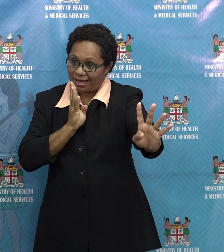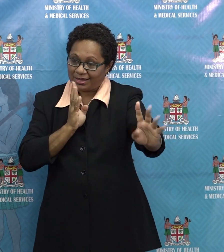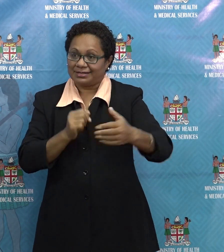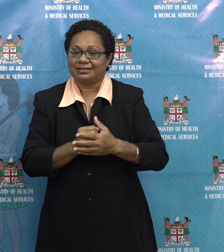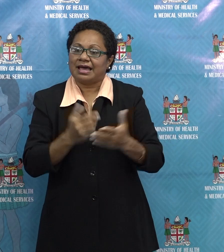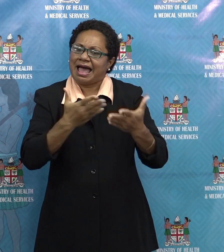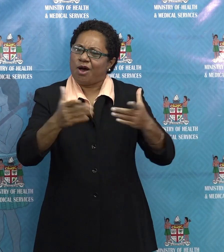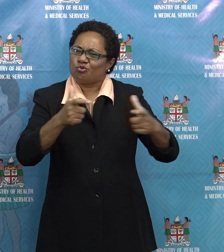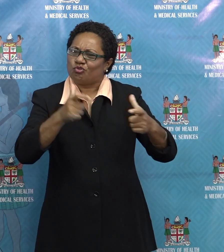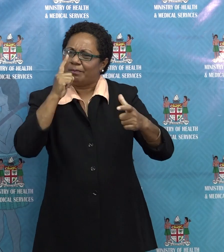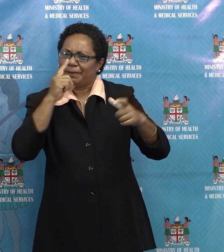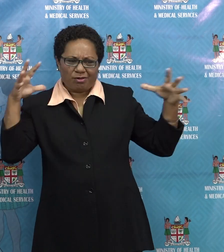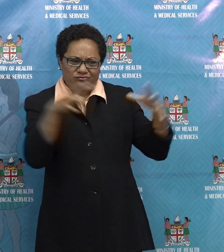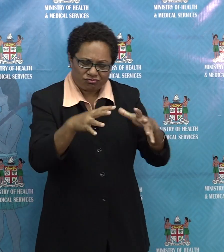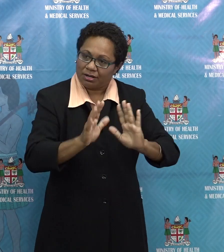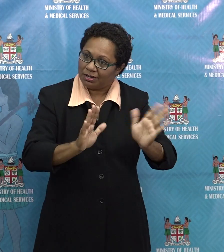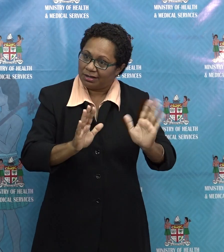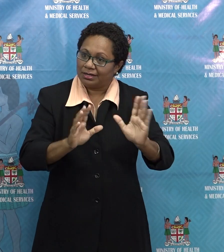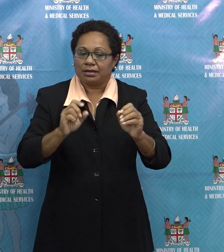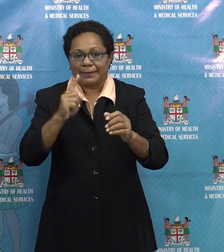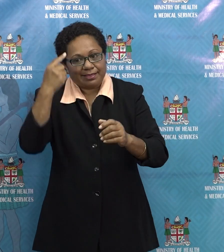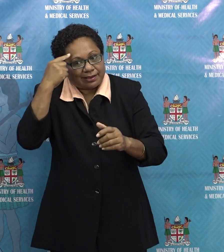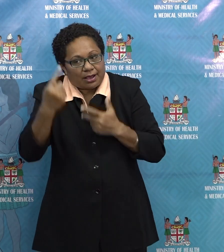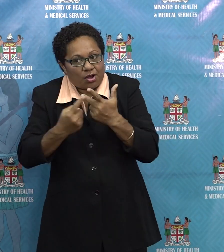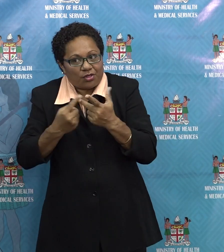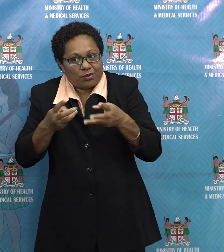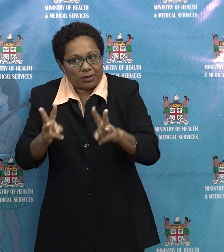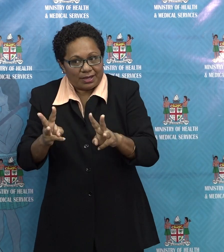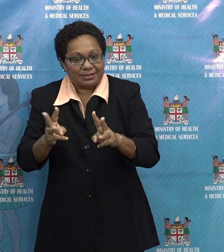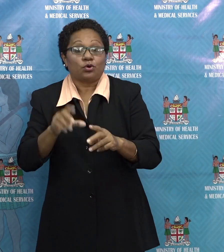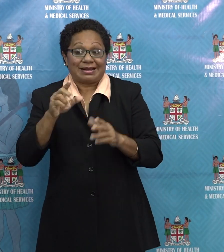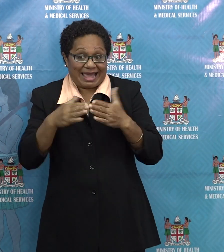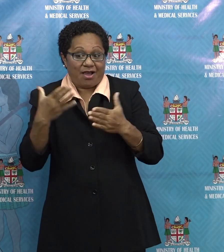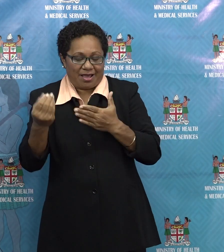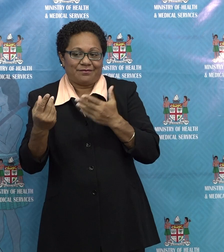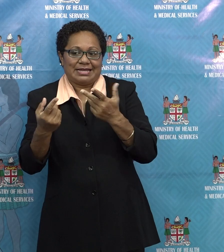establish a lot more COVID safe protocols.